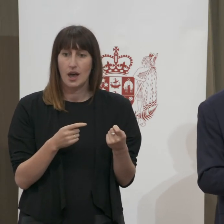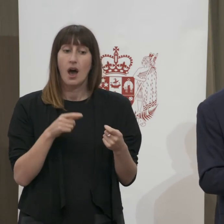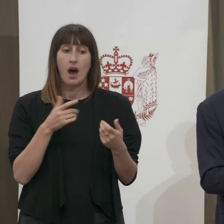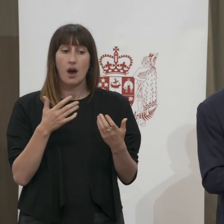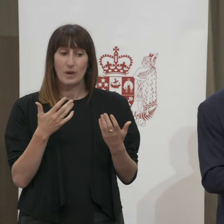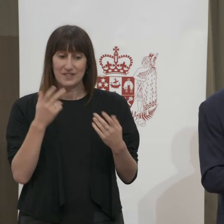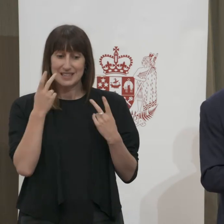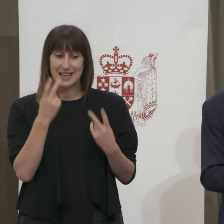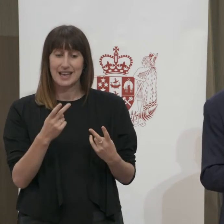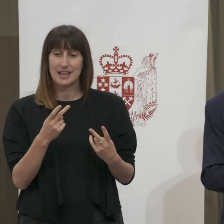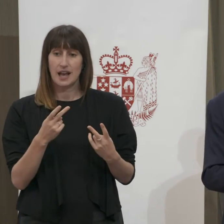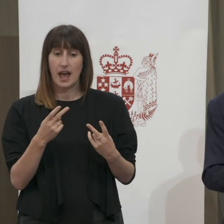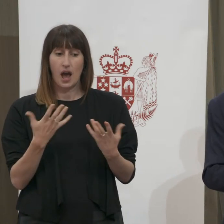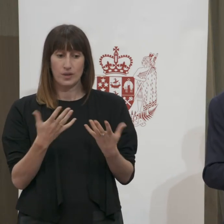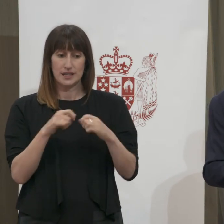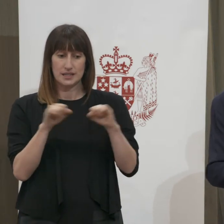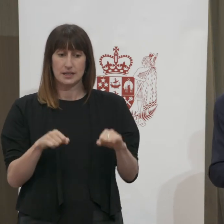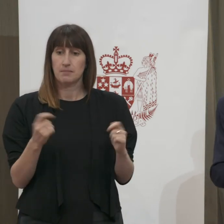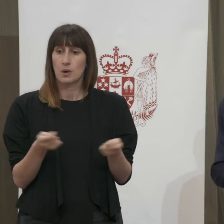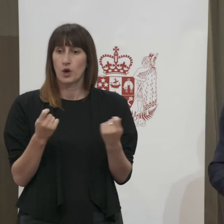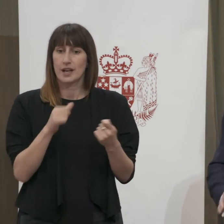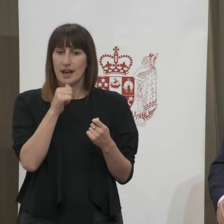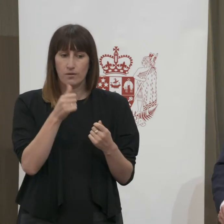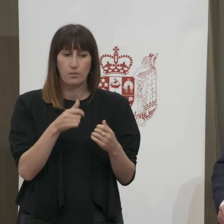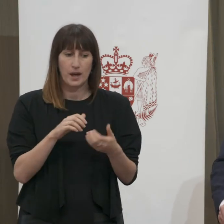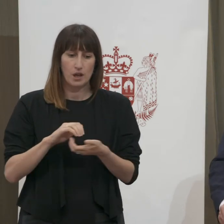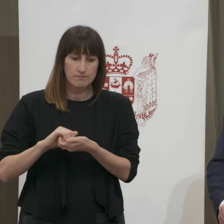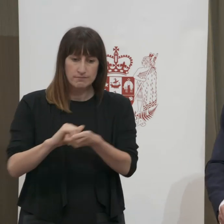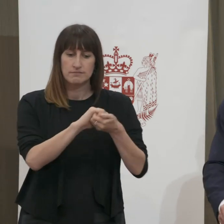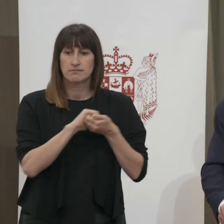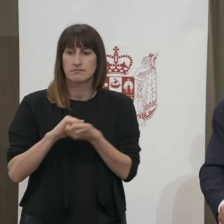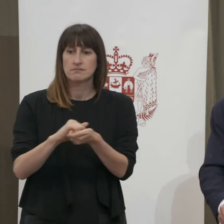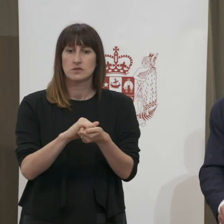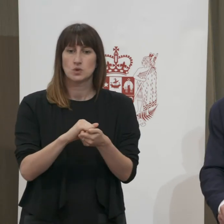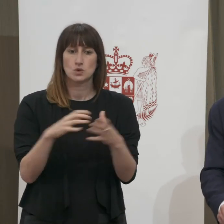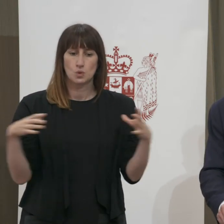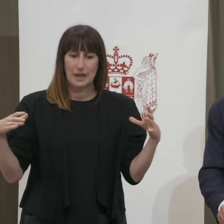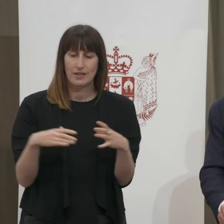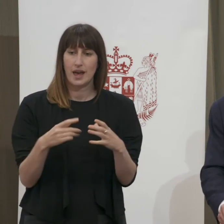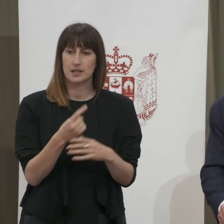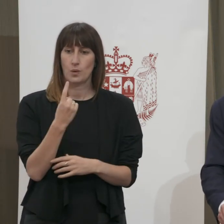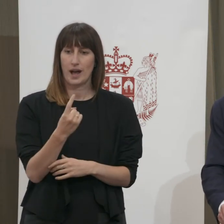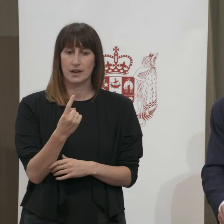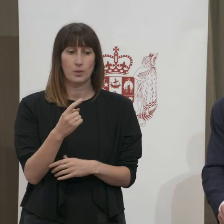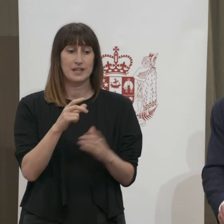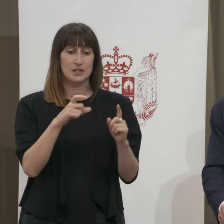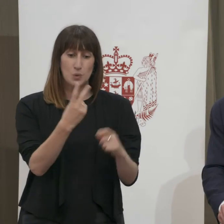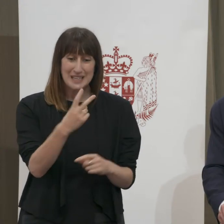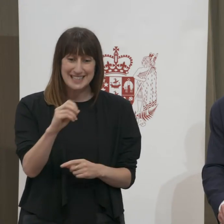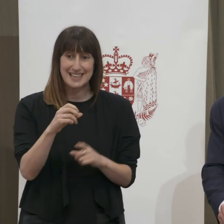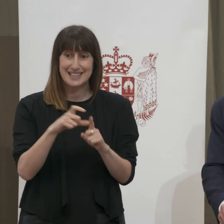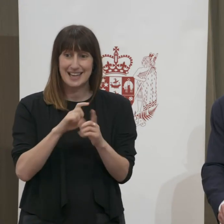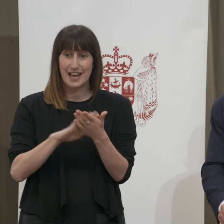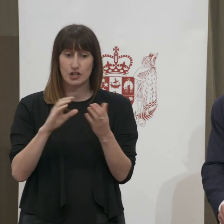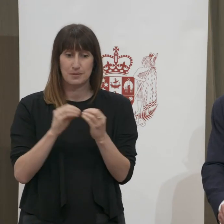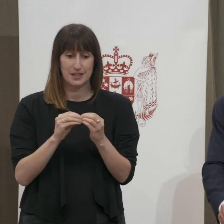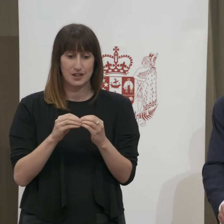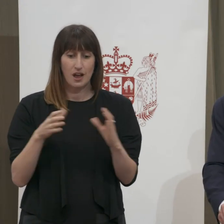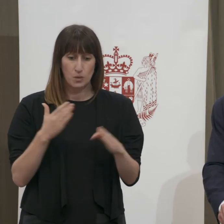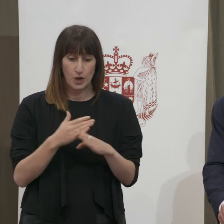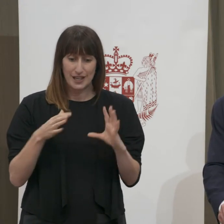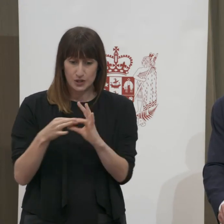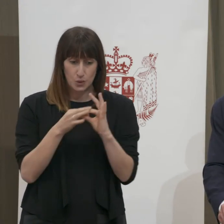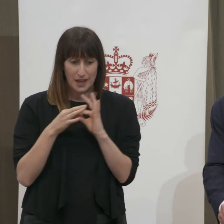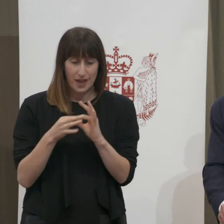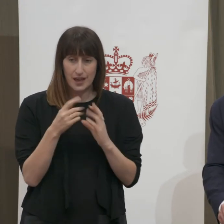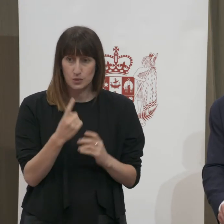achieve when it operates as one, when 20 DHBs work as a single nationwide health system. That's exactly what we want